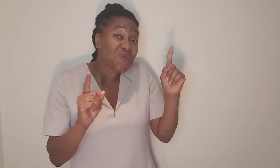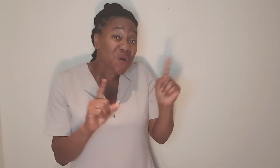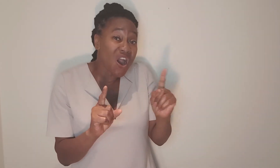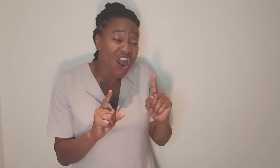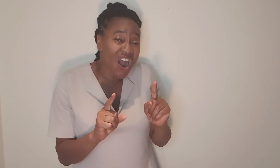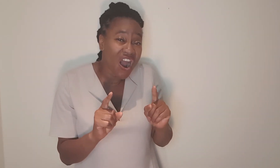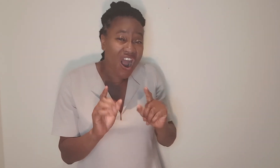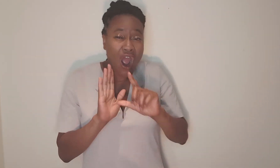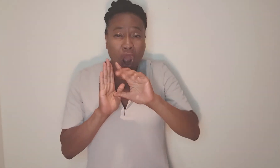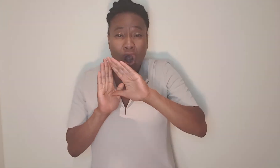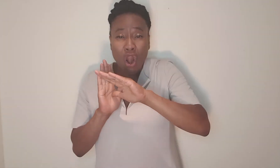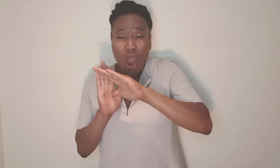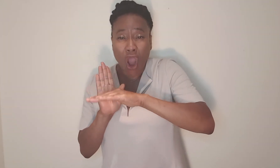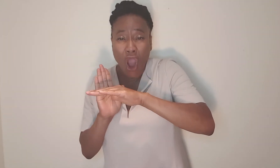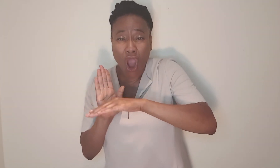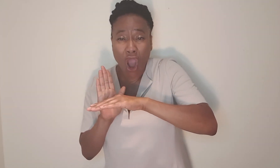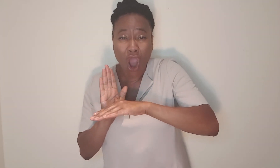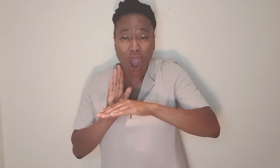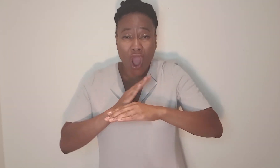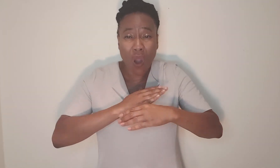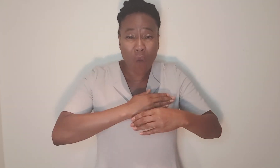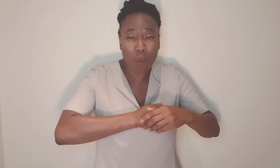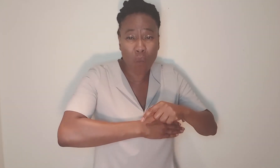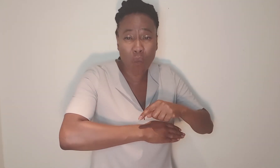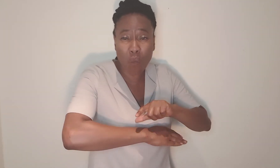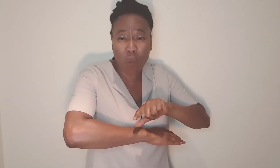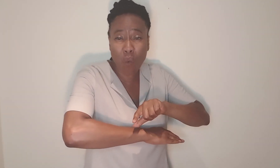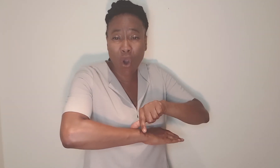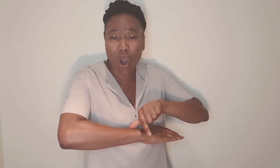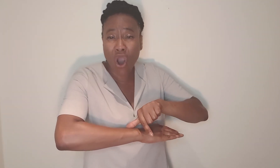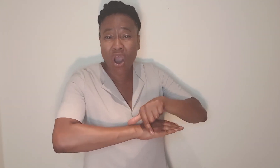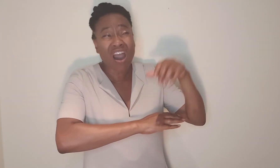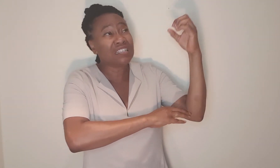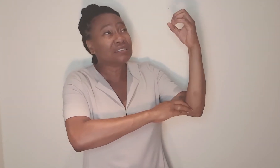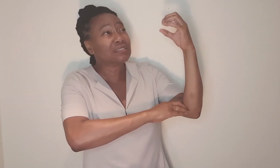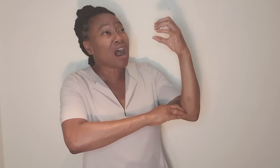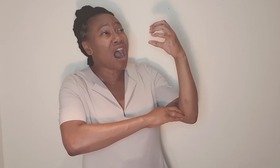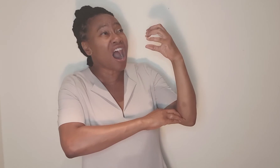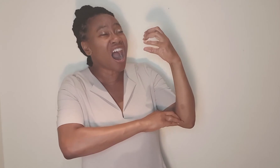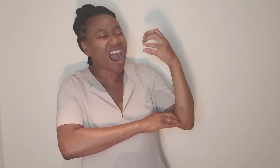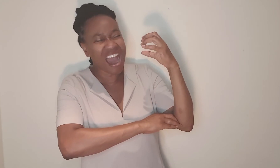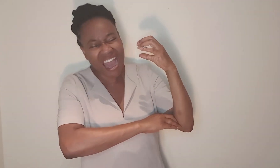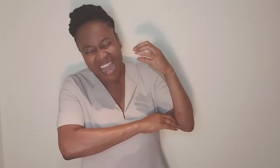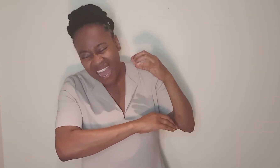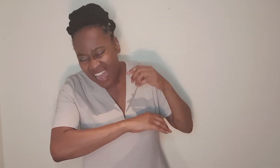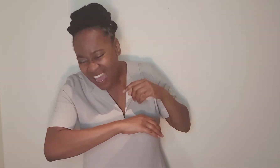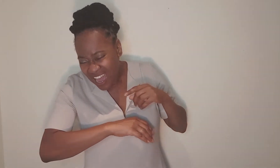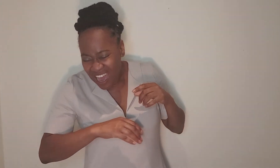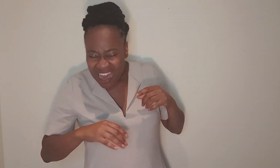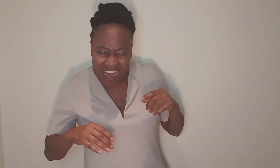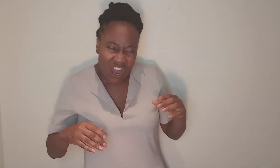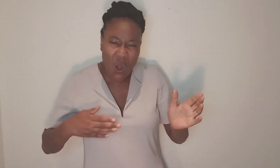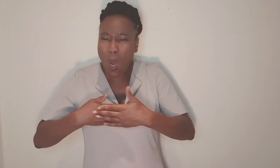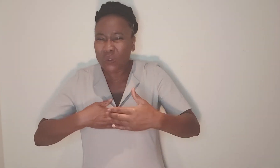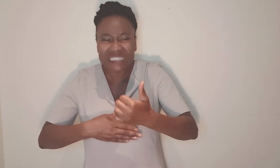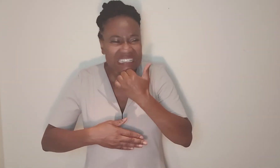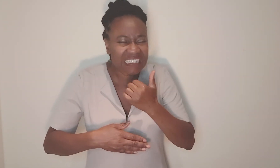its shadows, all they do is slow us down, like closing dates and deadlines. We're always on a countdown.